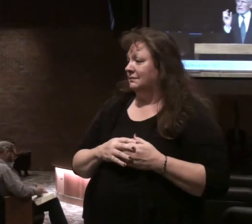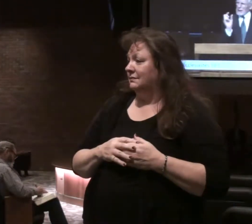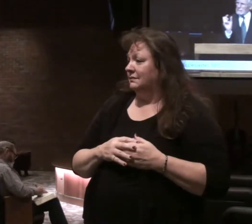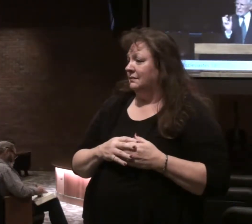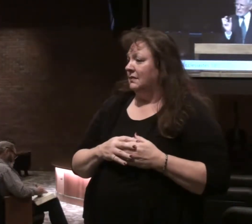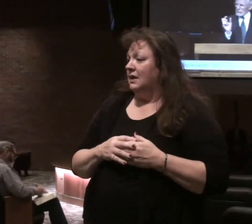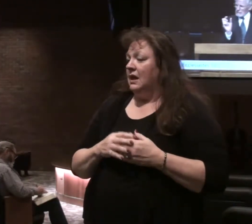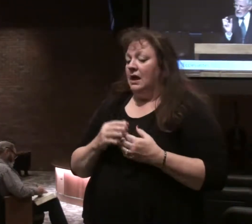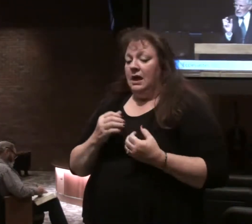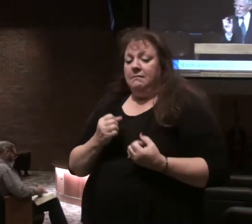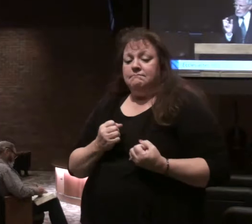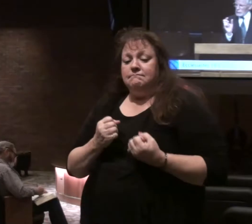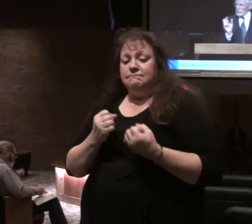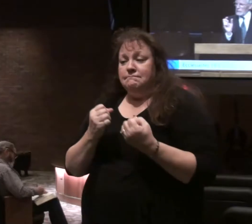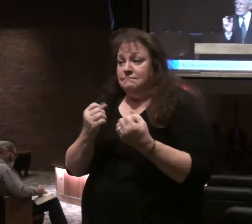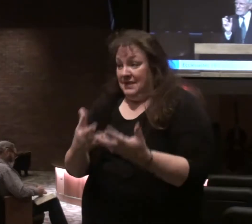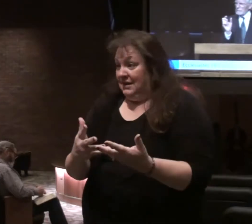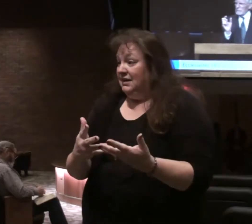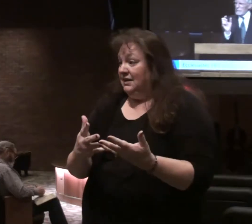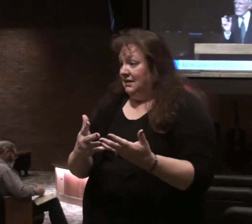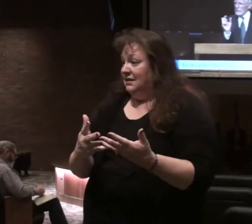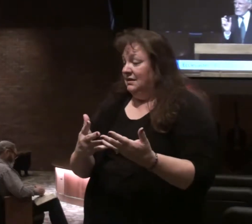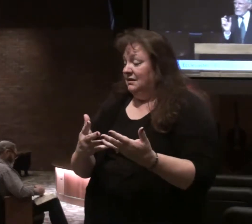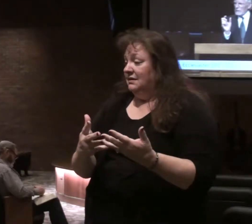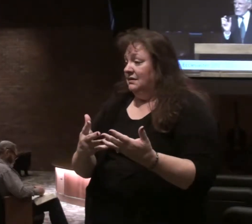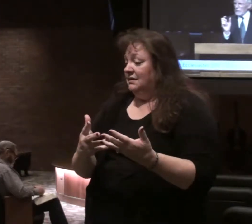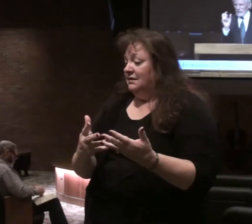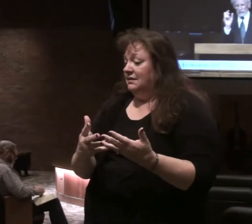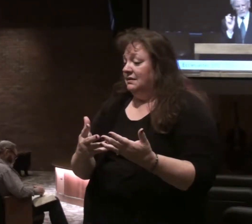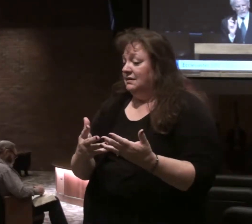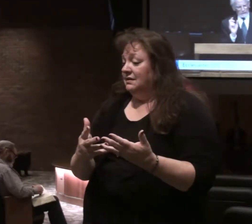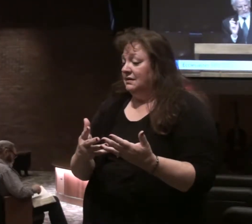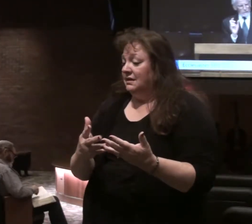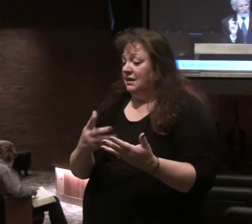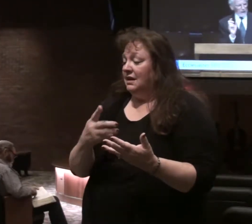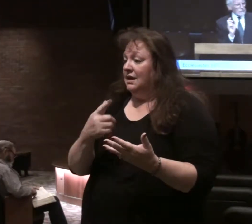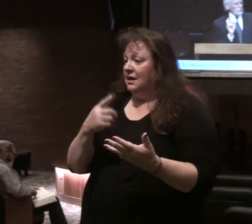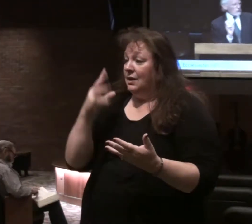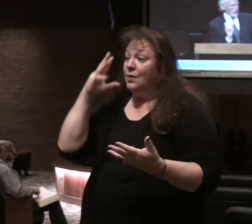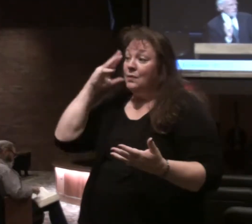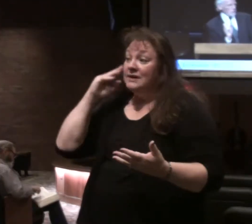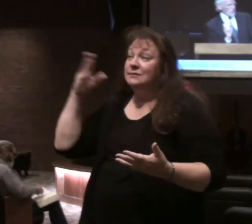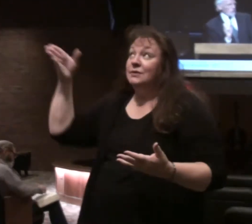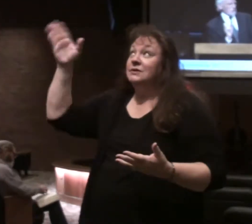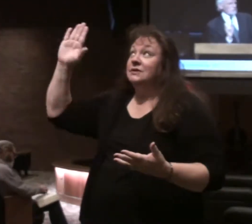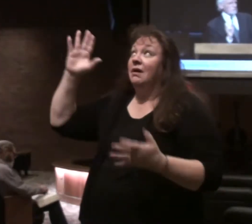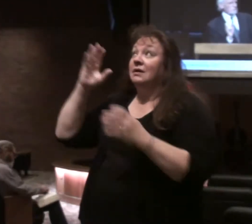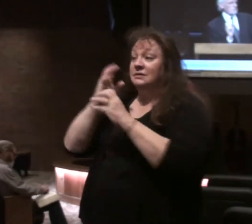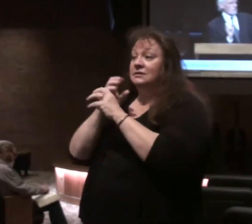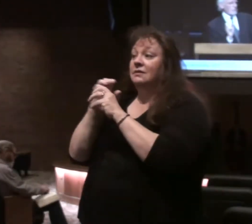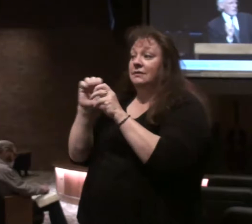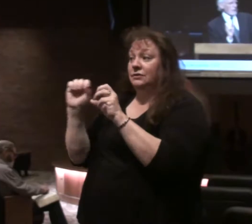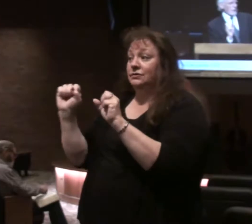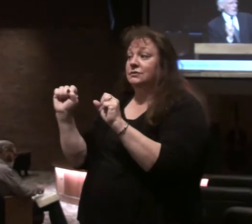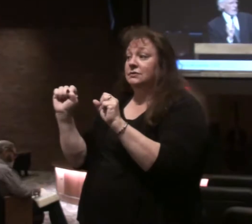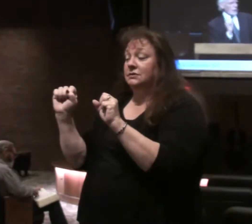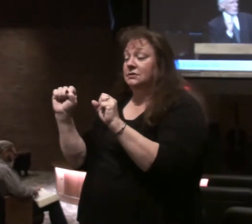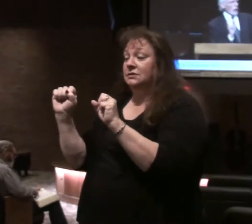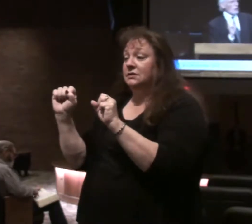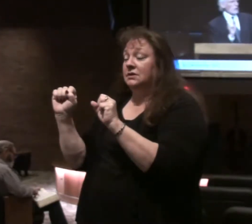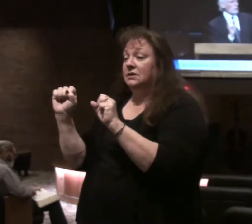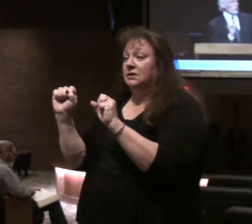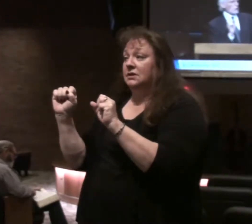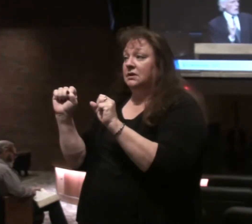And the number of those who've experienced God's redemption and